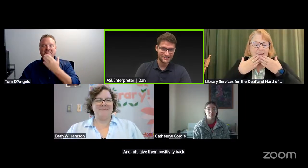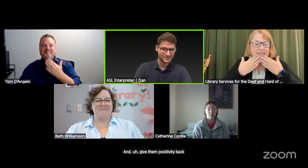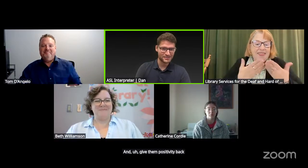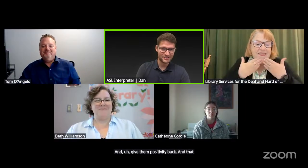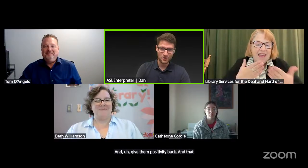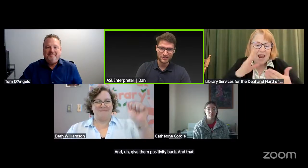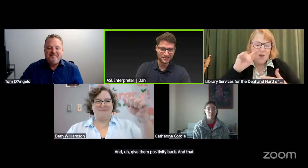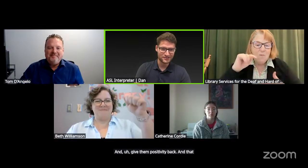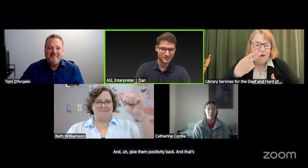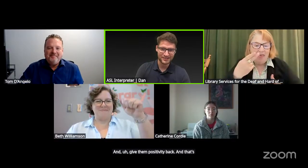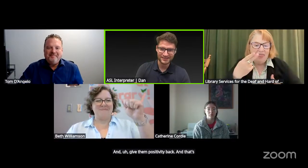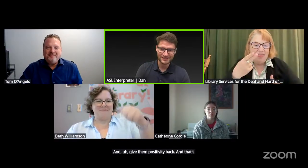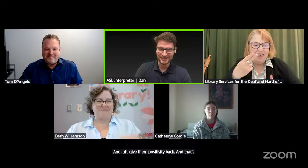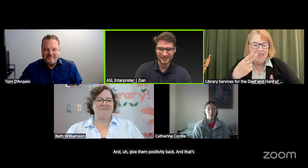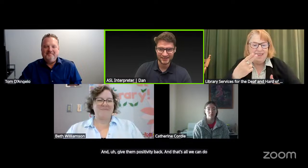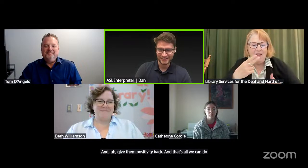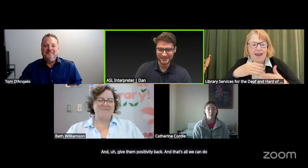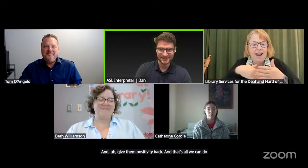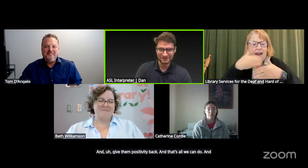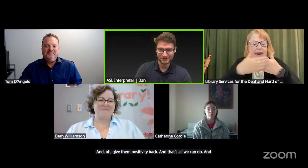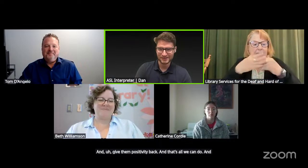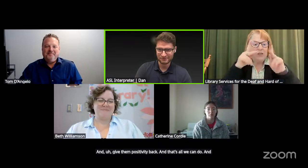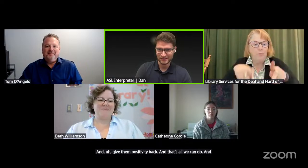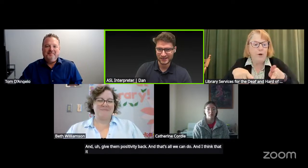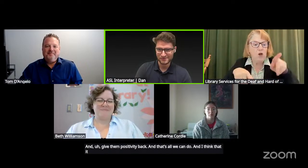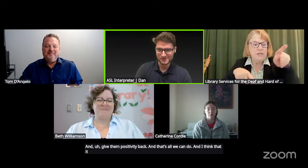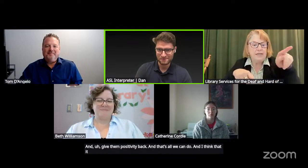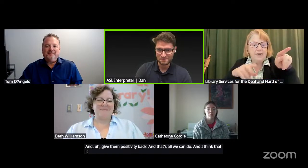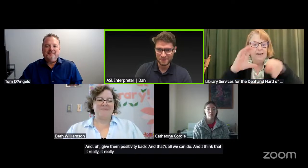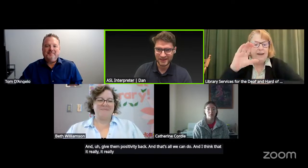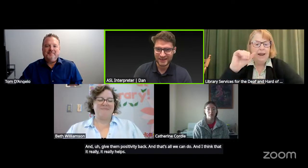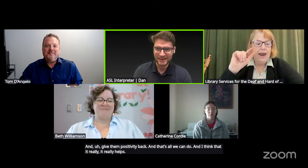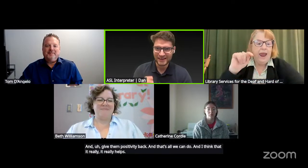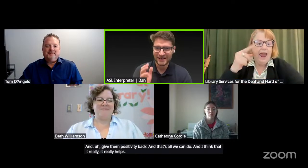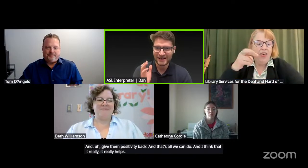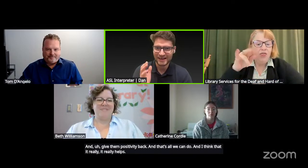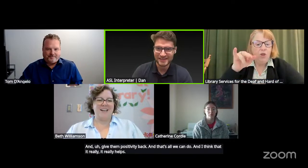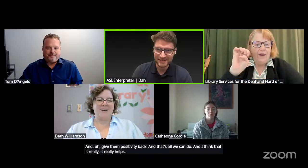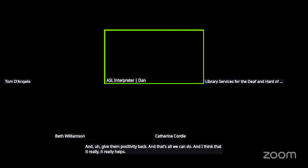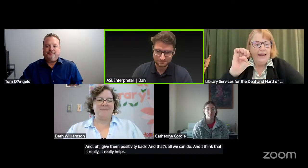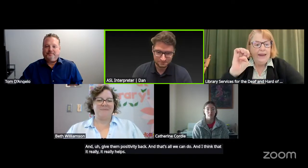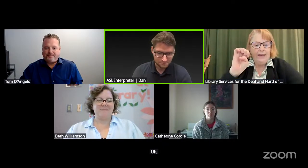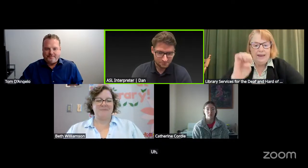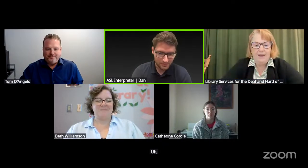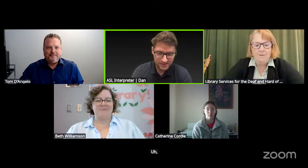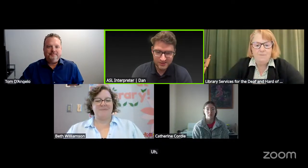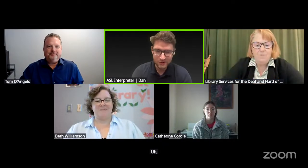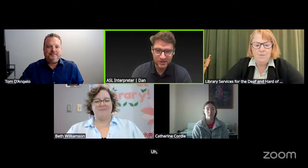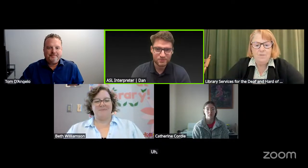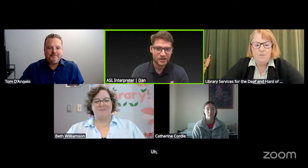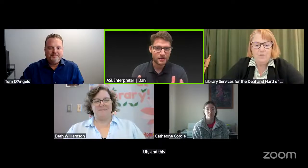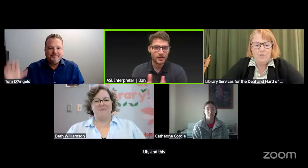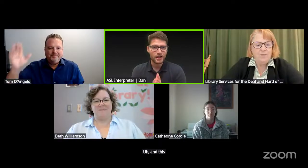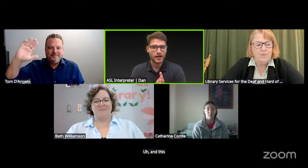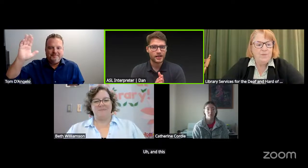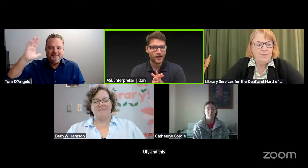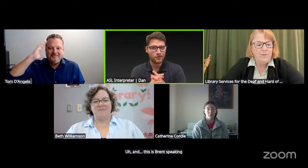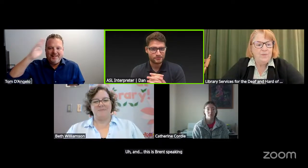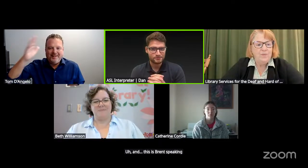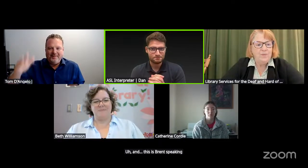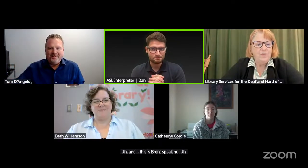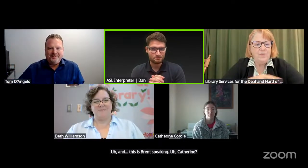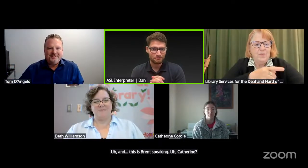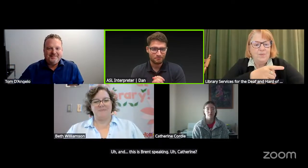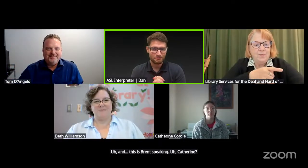And that's all we can do. And I think that it really helps. And this is Brenda speaking.